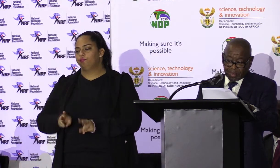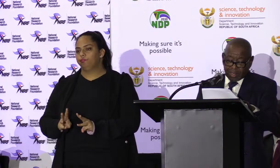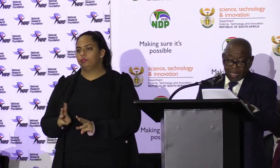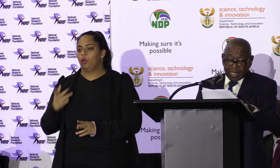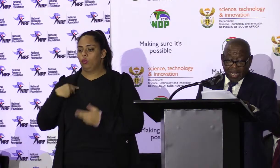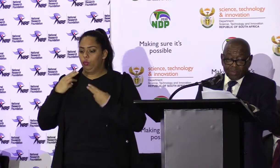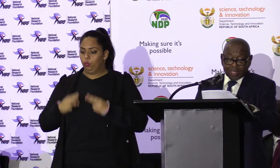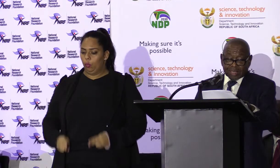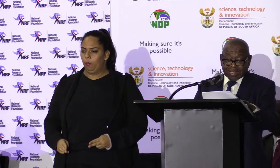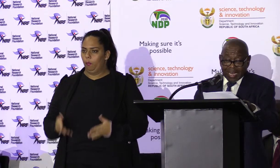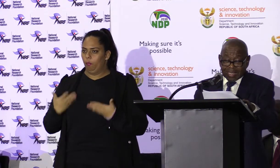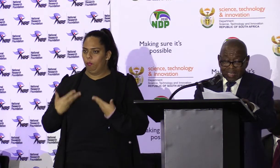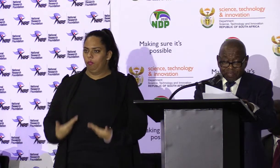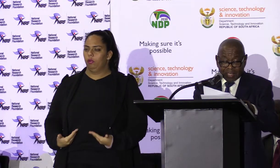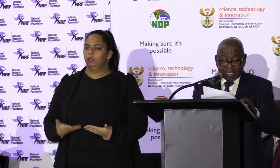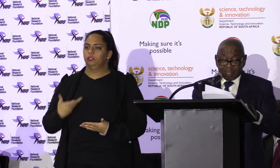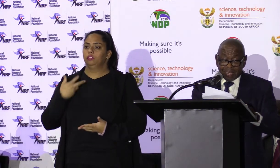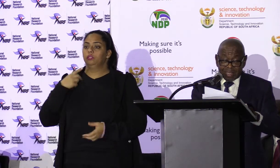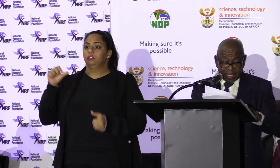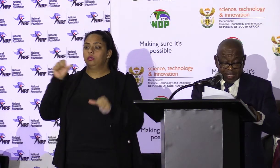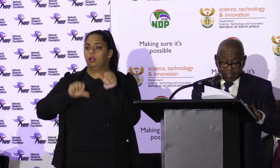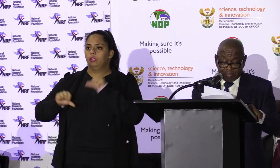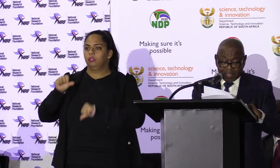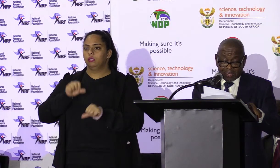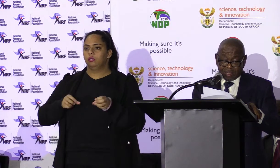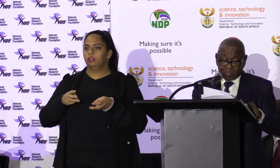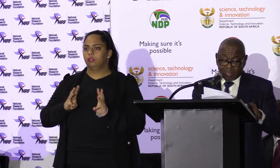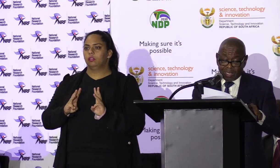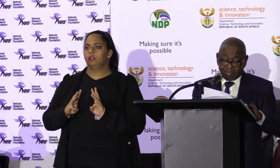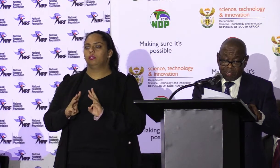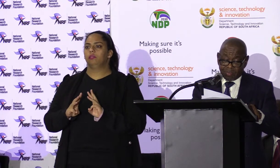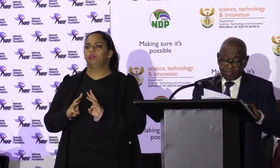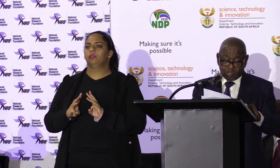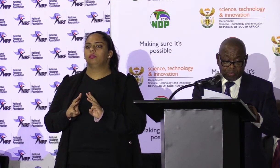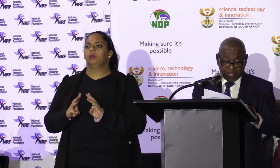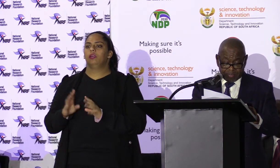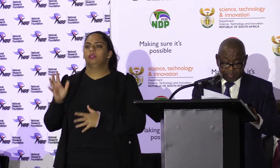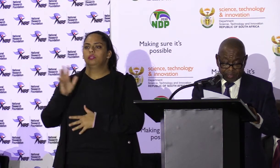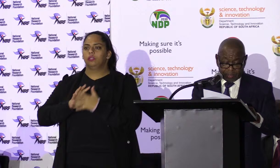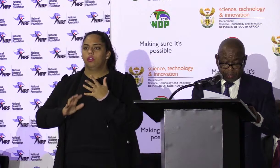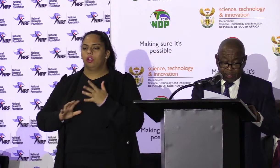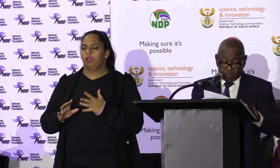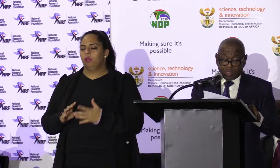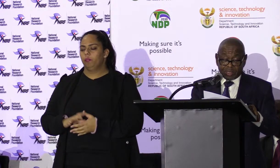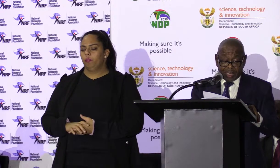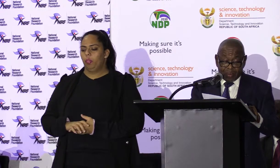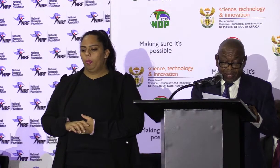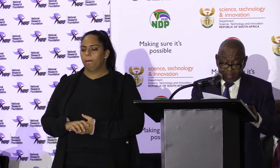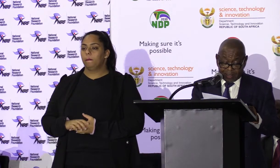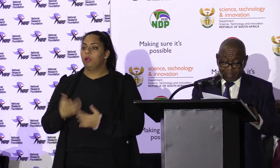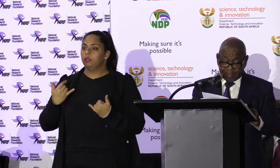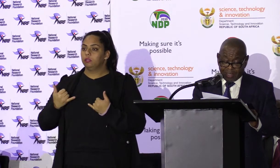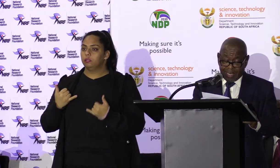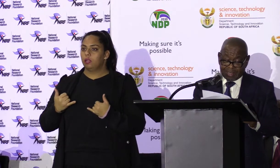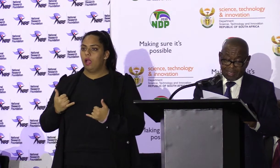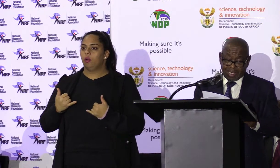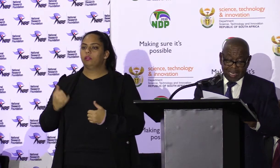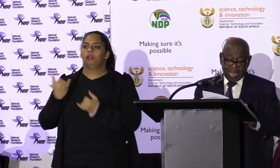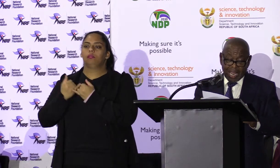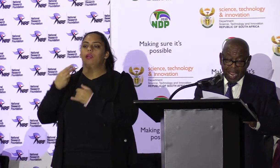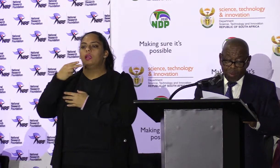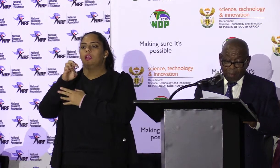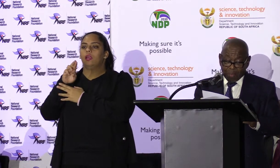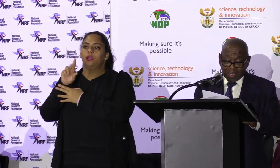beings. Now, given the scientific and historical value of this observatory, which is now a heritage